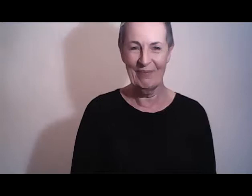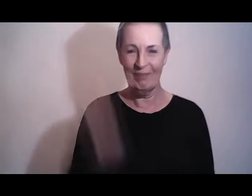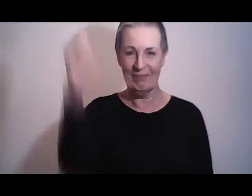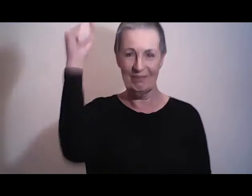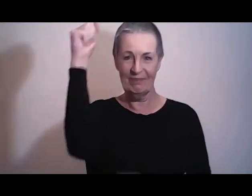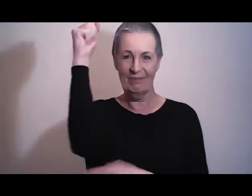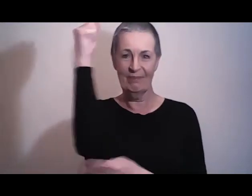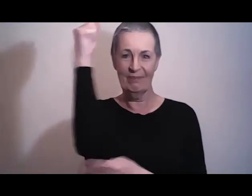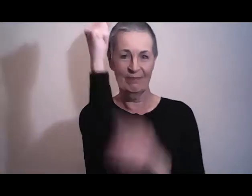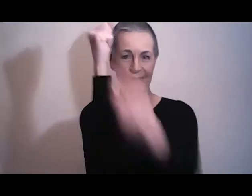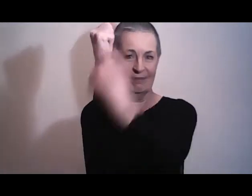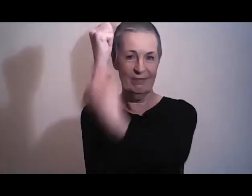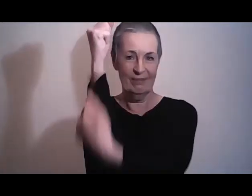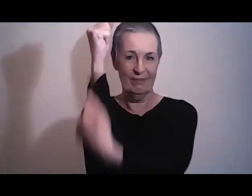upright.